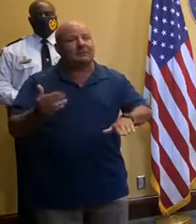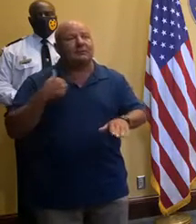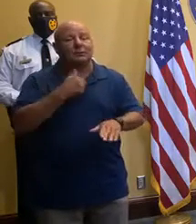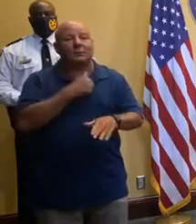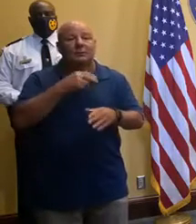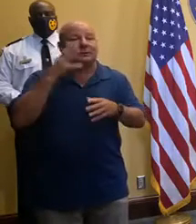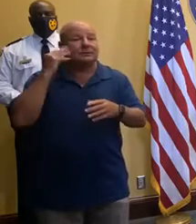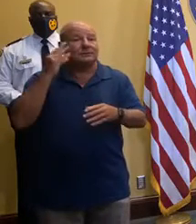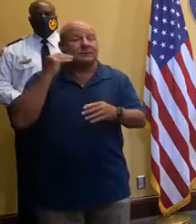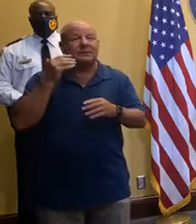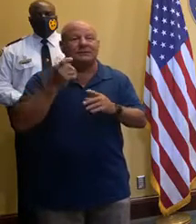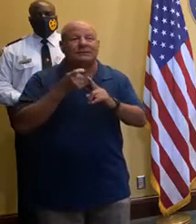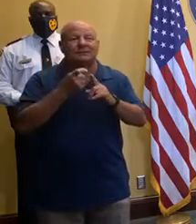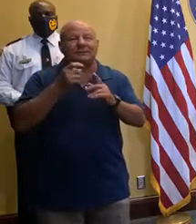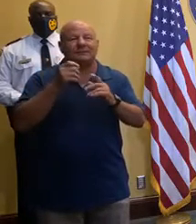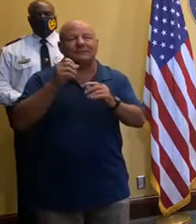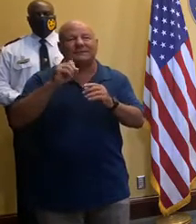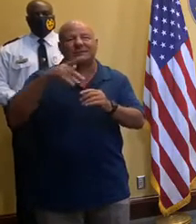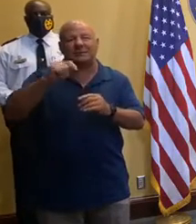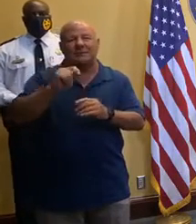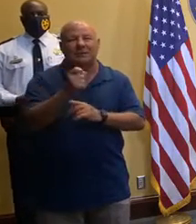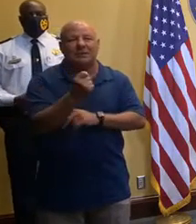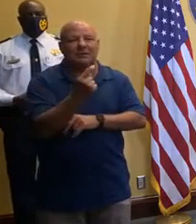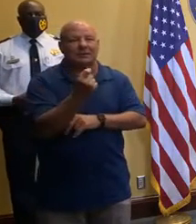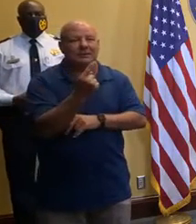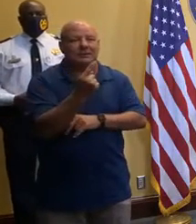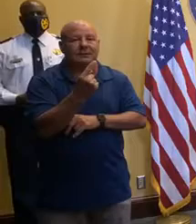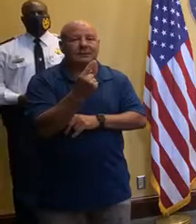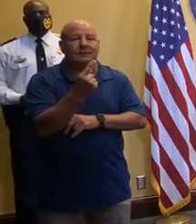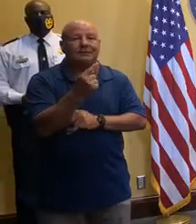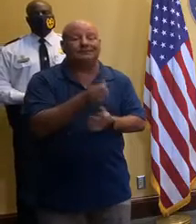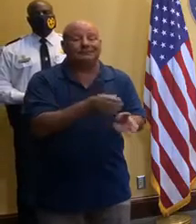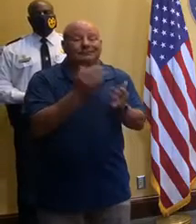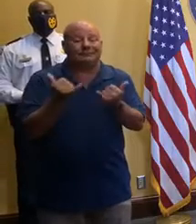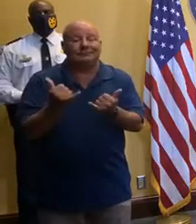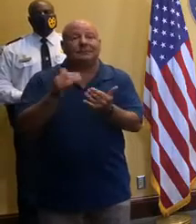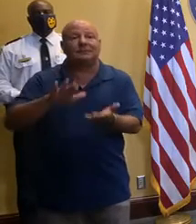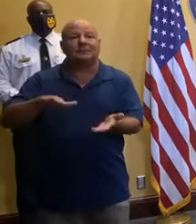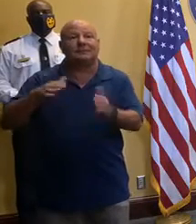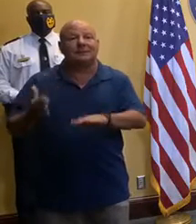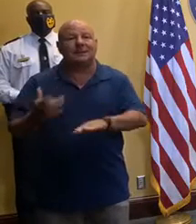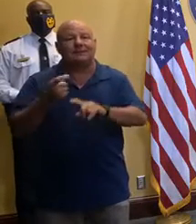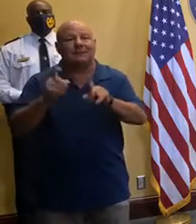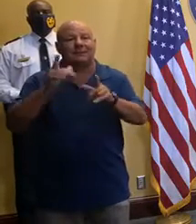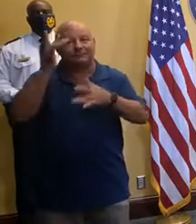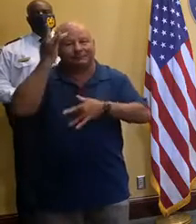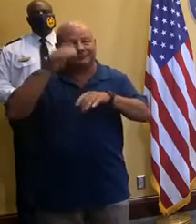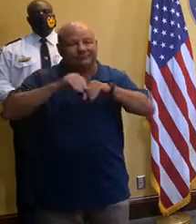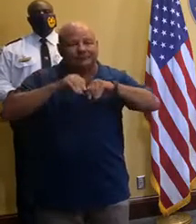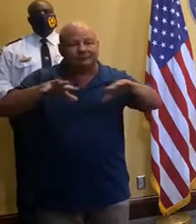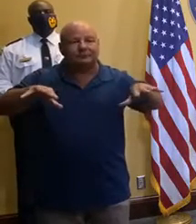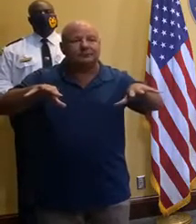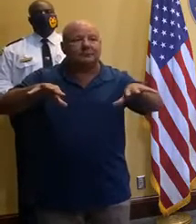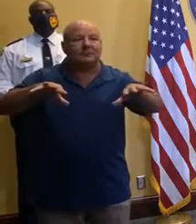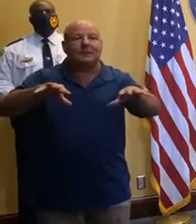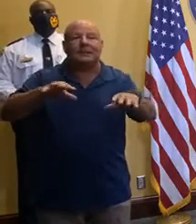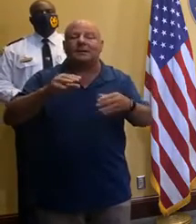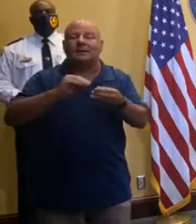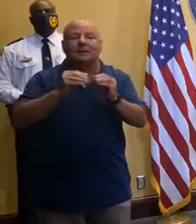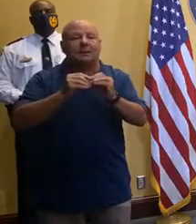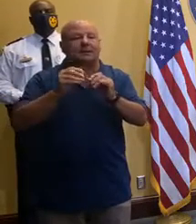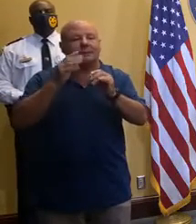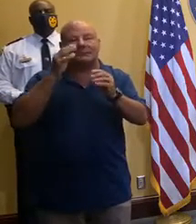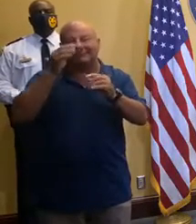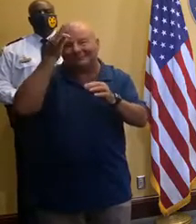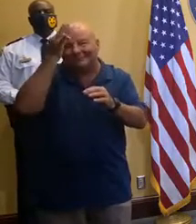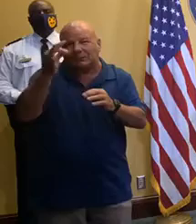to 9/11, when you think about the deaths that we've experienced due to this pandemic, it's almost the same number every week. So